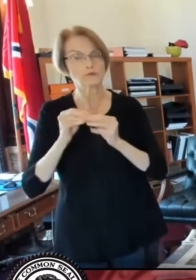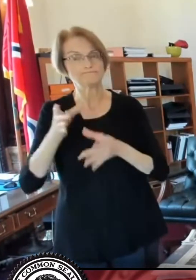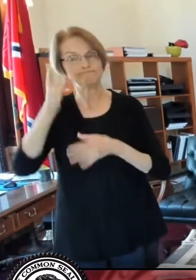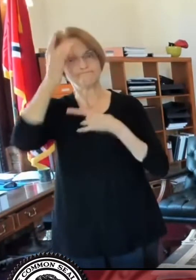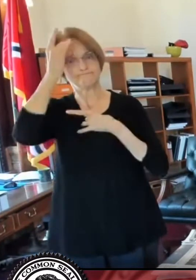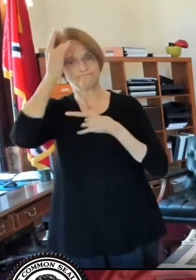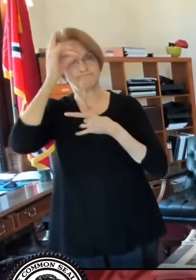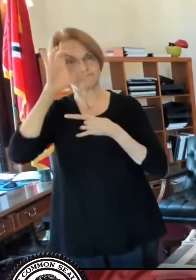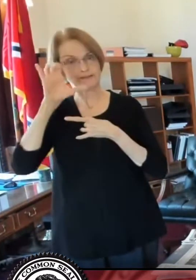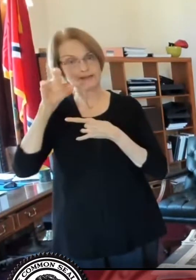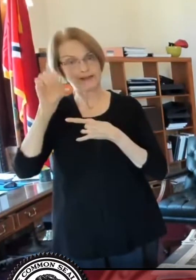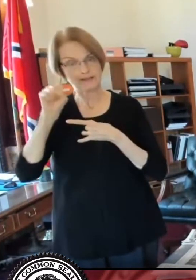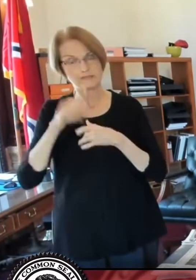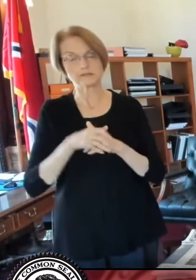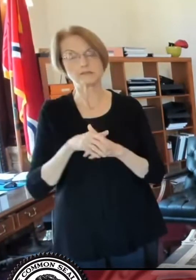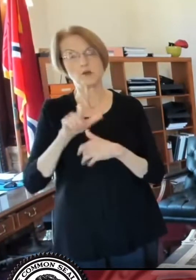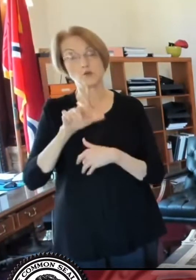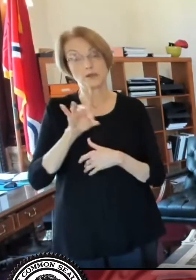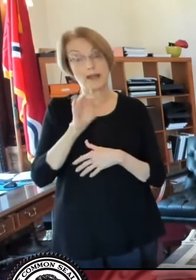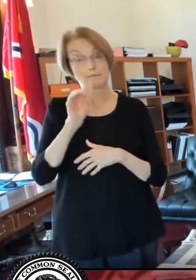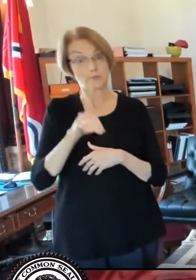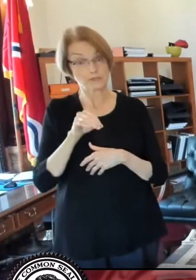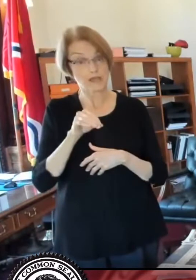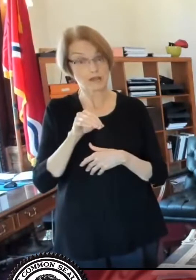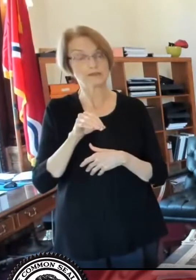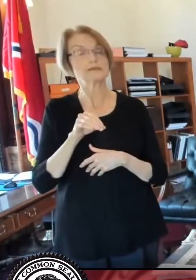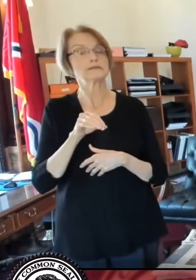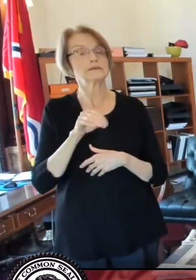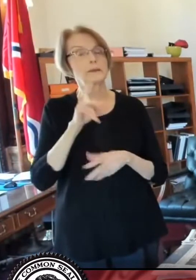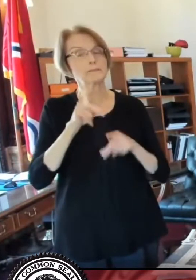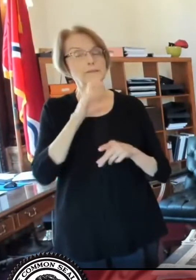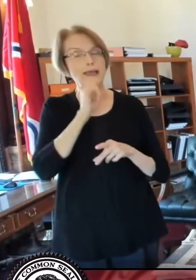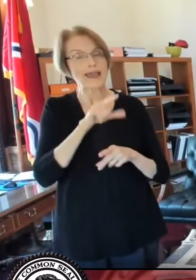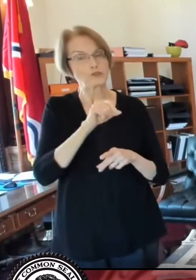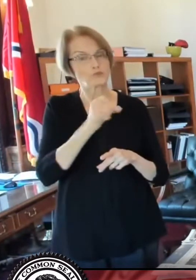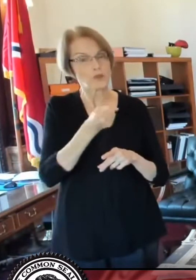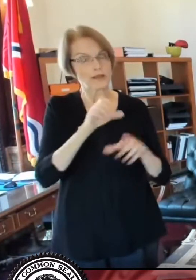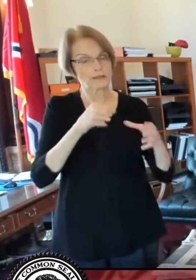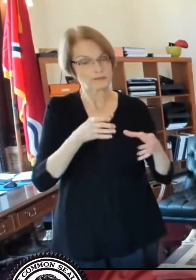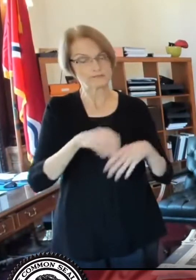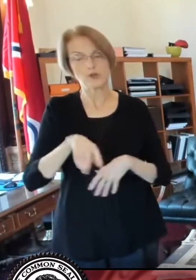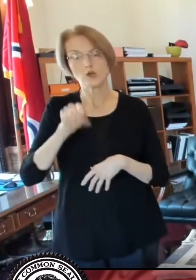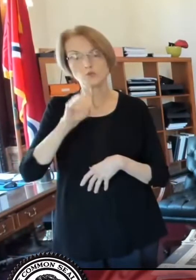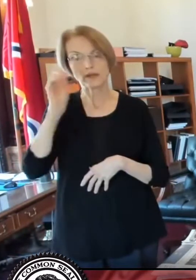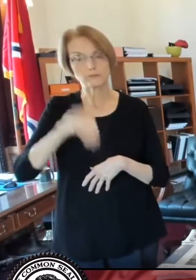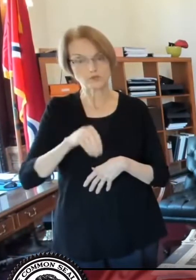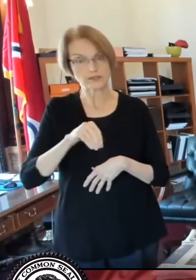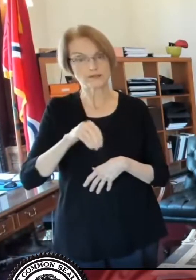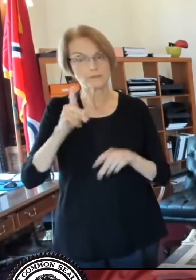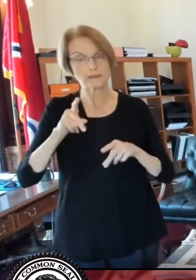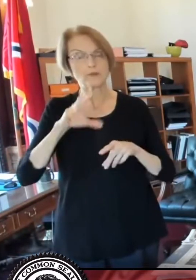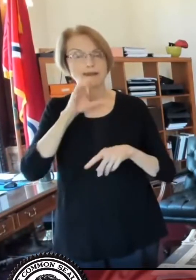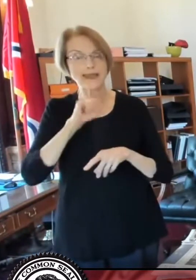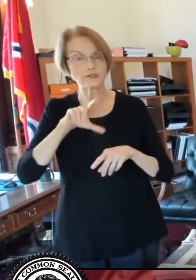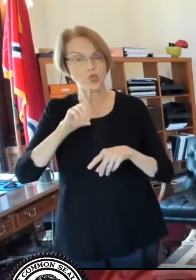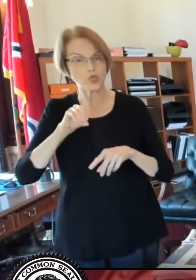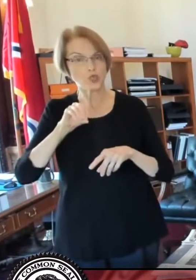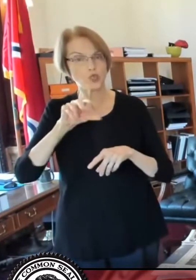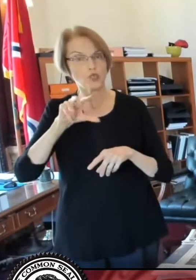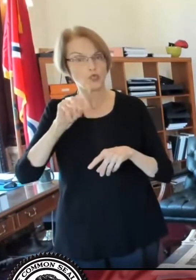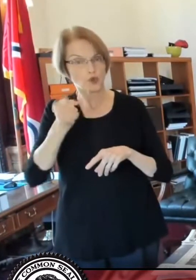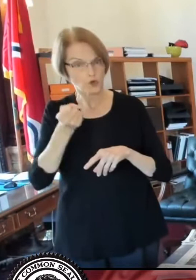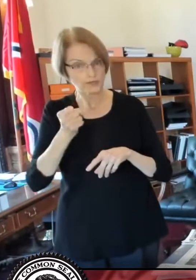29% of the cases are people in their 20s, 20% of the cases are people in their 30s. So